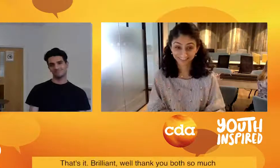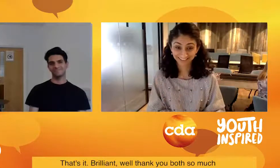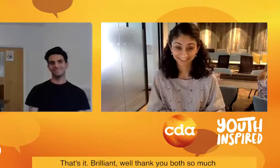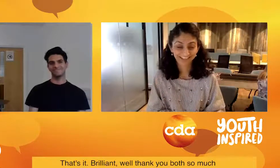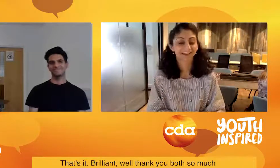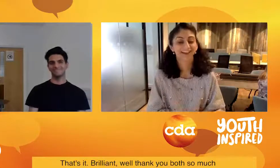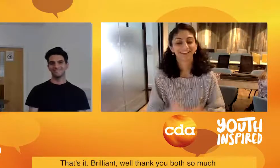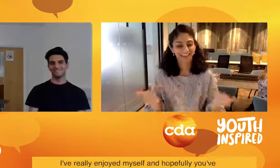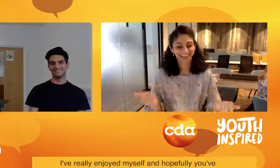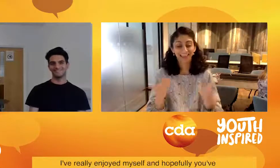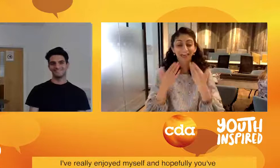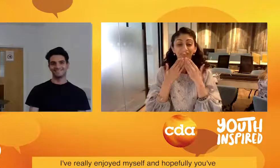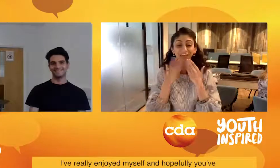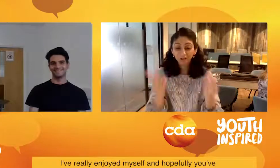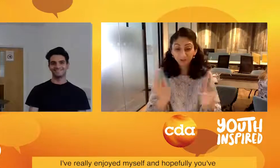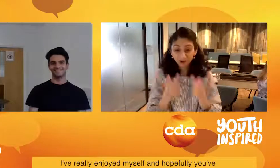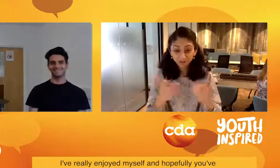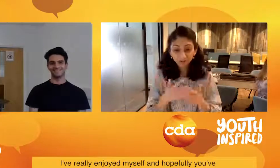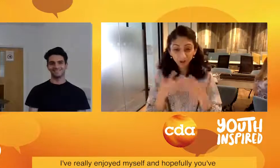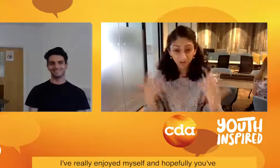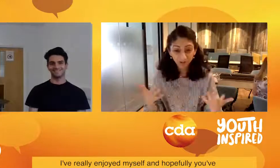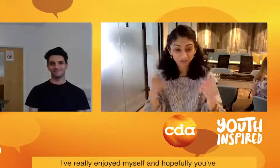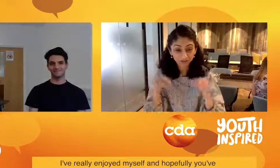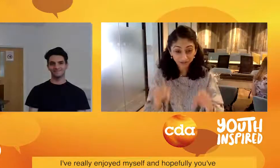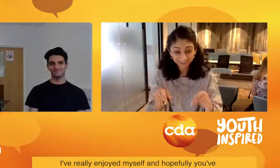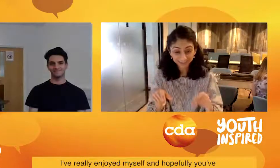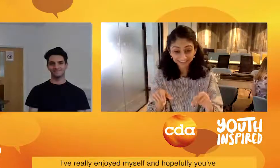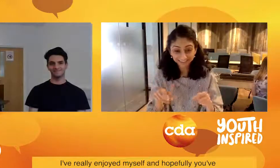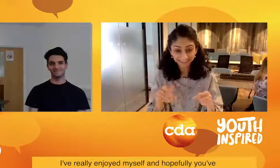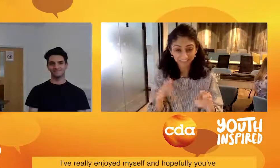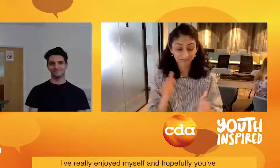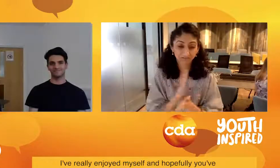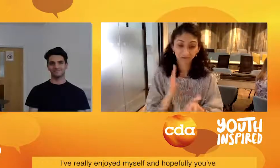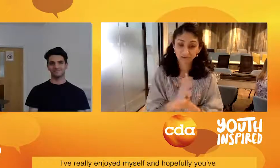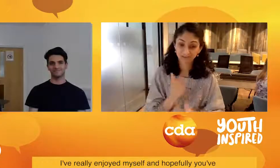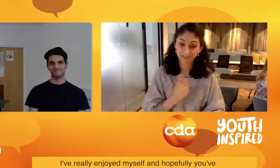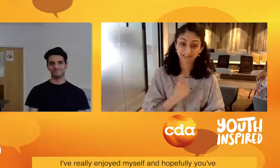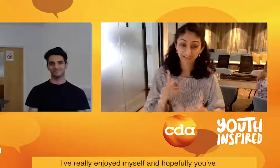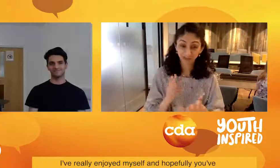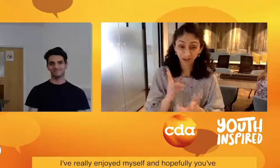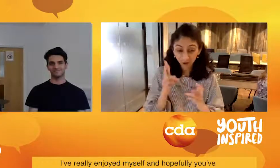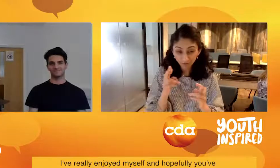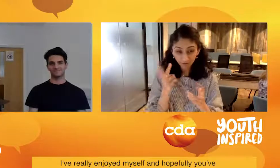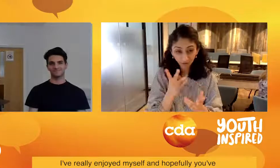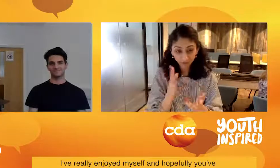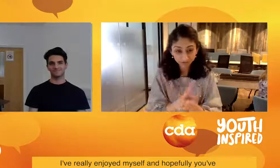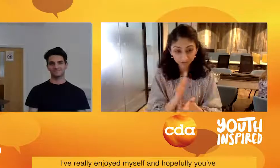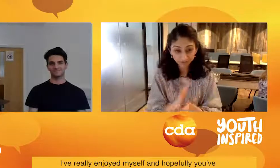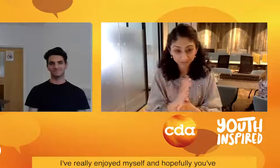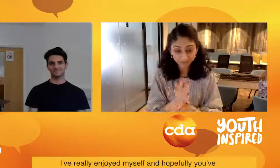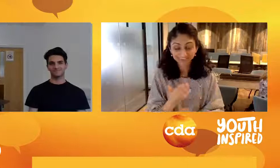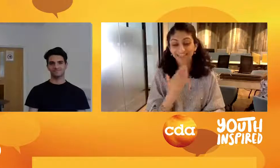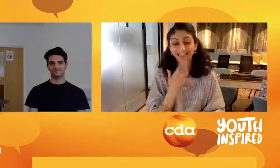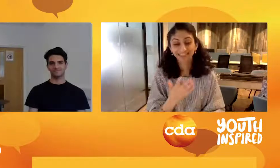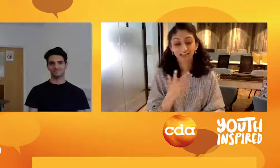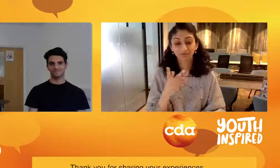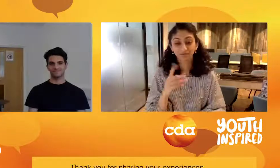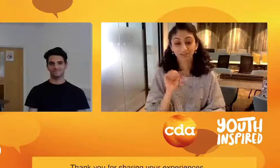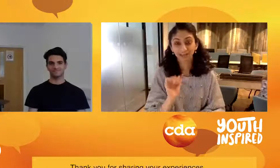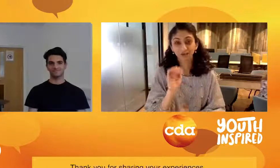That's it. Brilliant. Well, thank you both so much for coming and for doing this today. I've really enjoyed myself and hopefully you've enjoyed yourselves too.